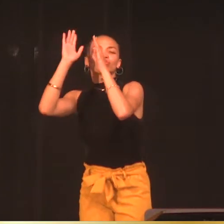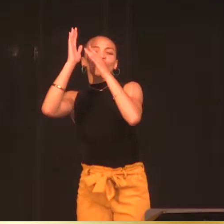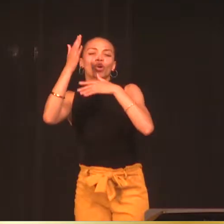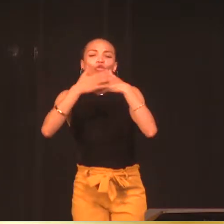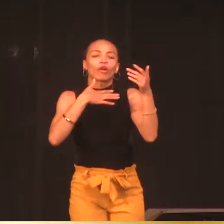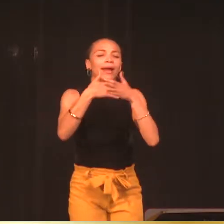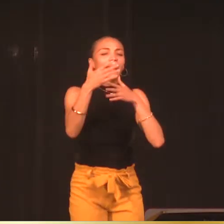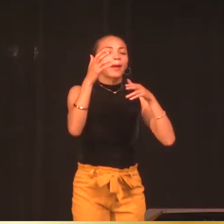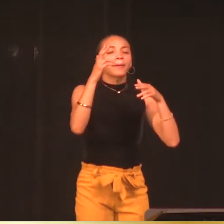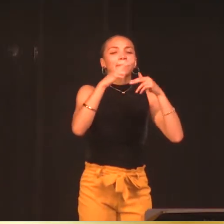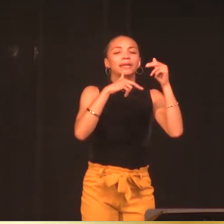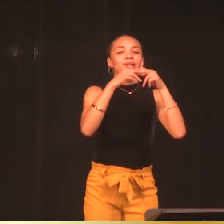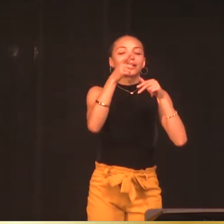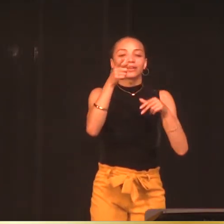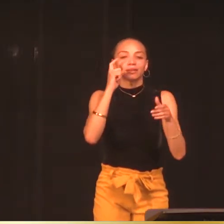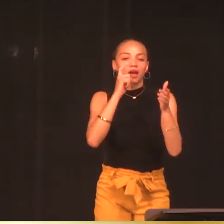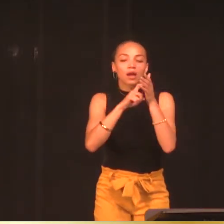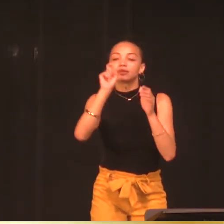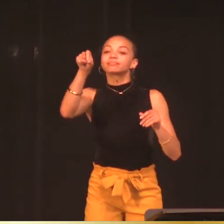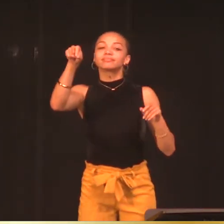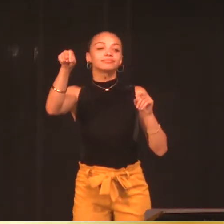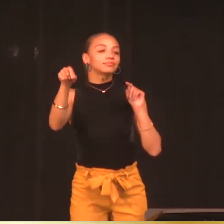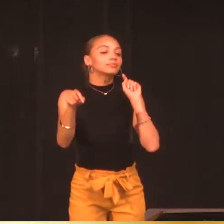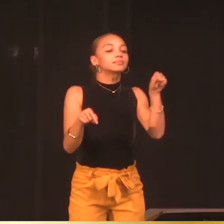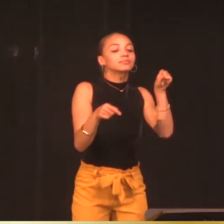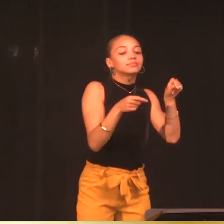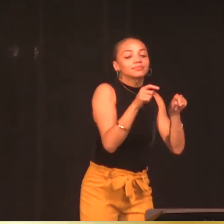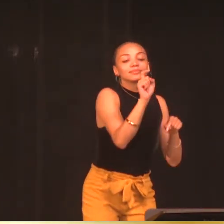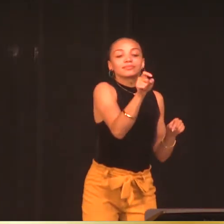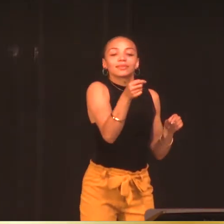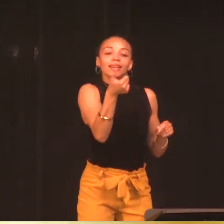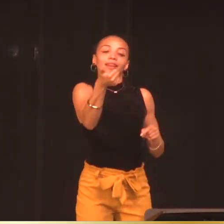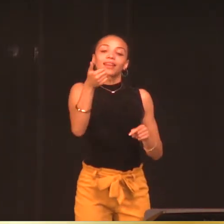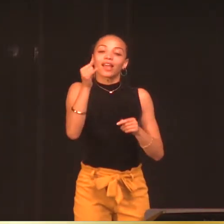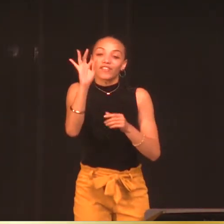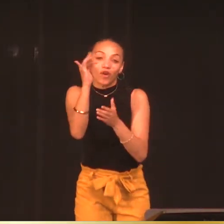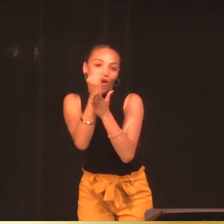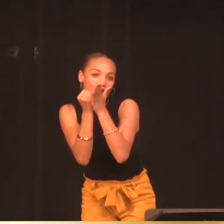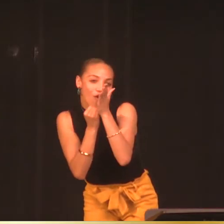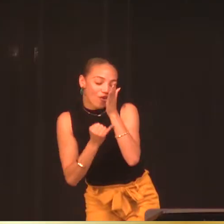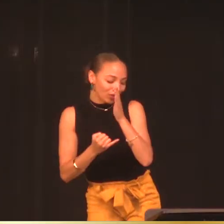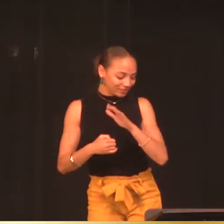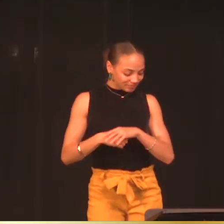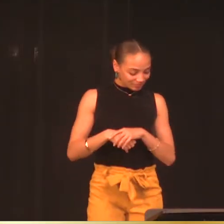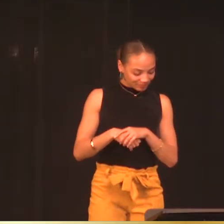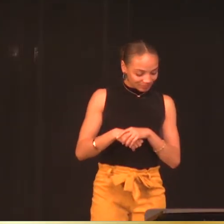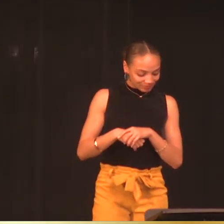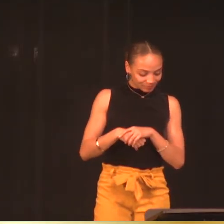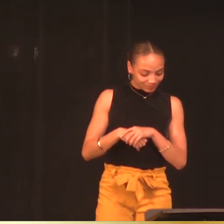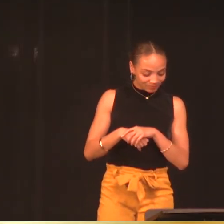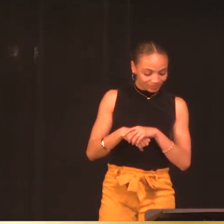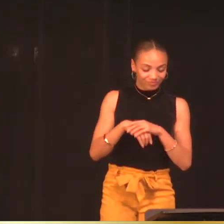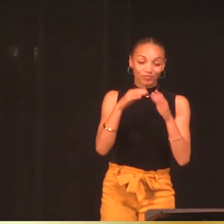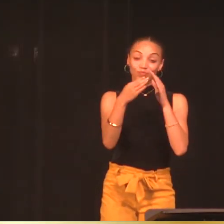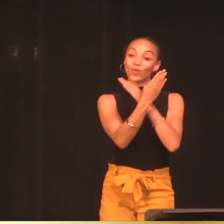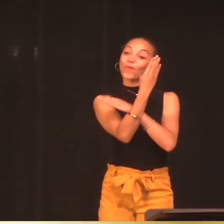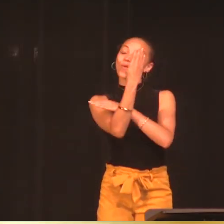the trees, in the forests, in those gray buildings downtown. Notice those little pieces of art on the sides of